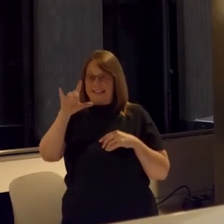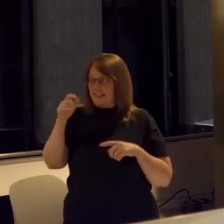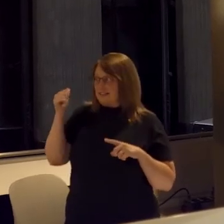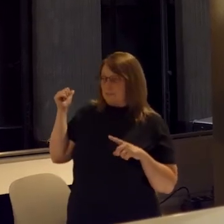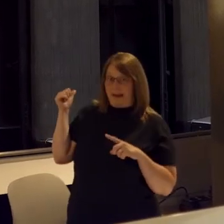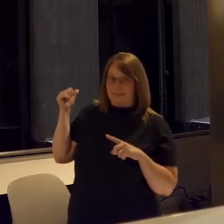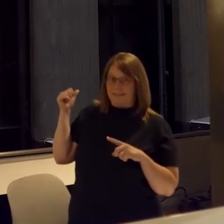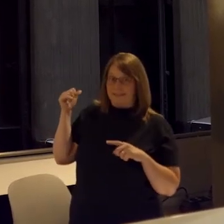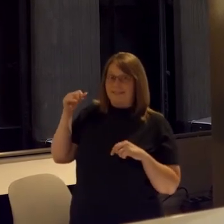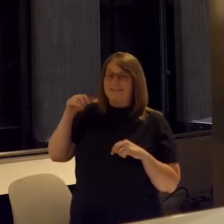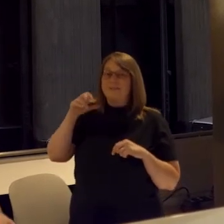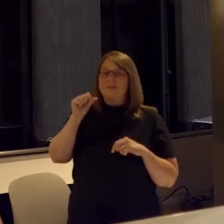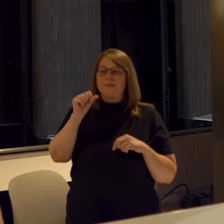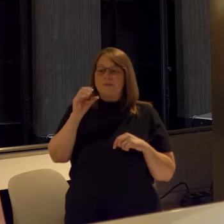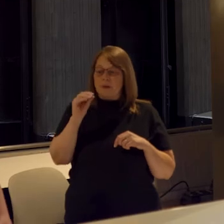of the building.